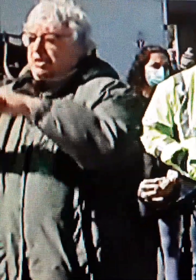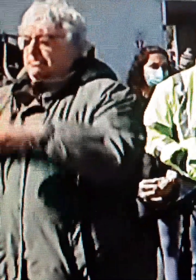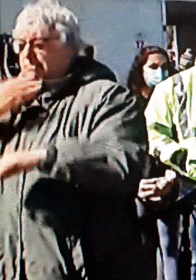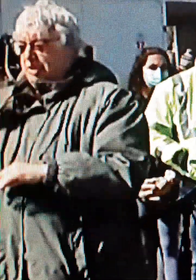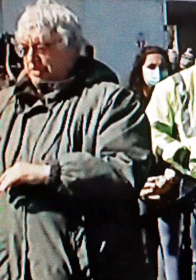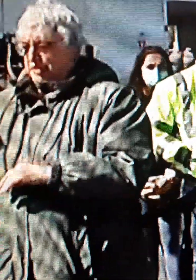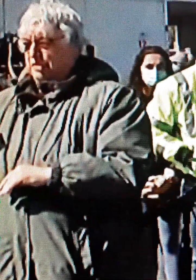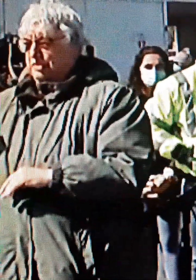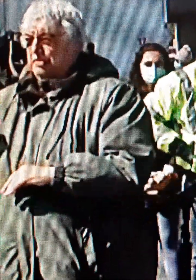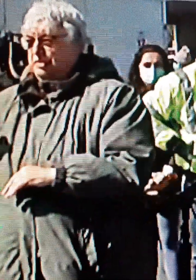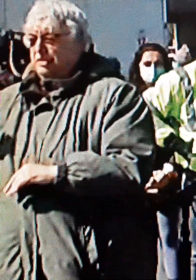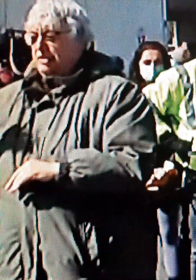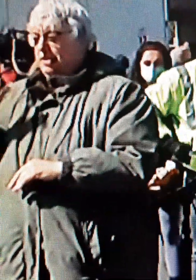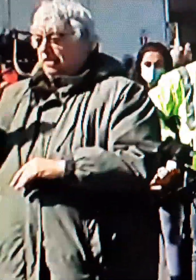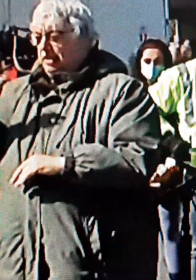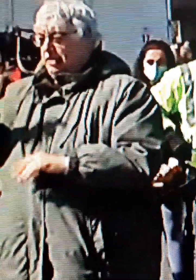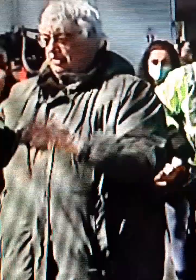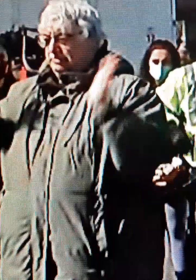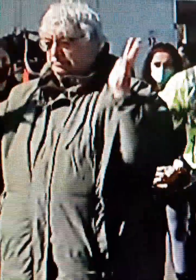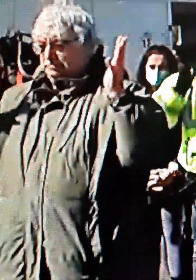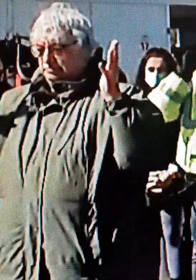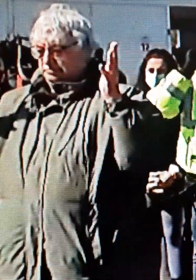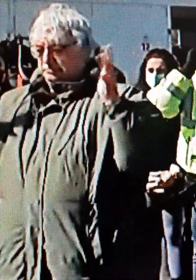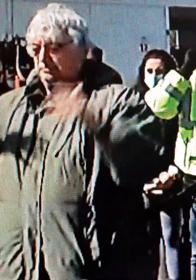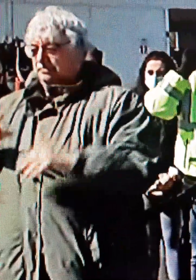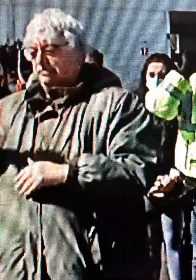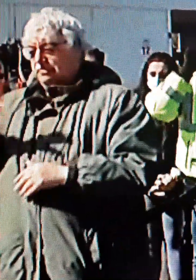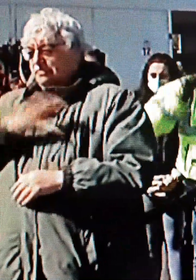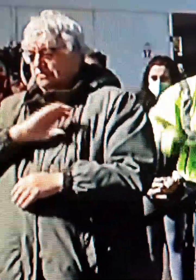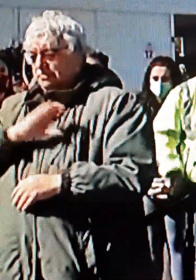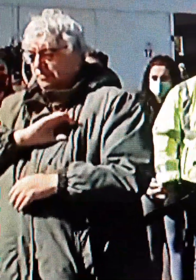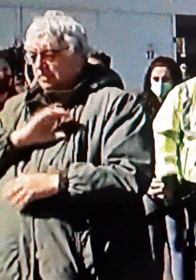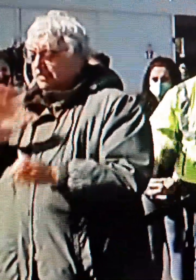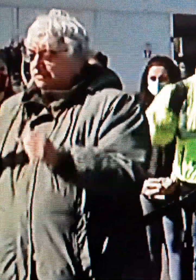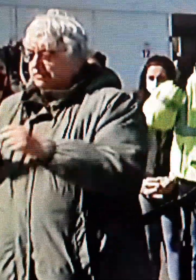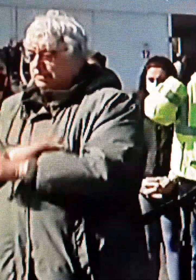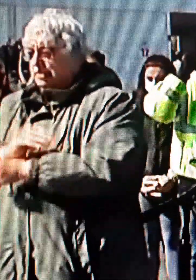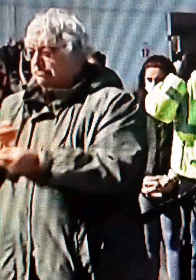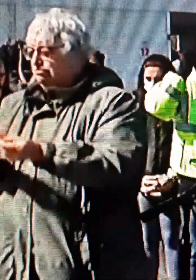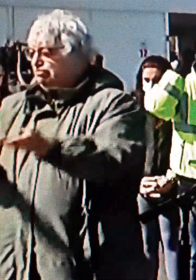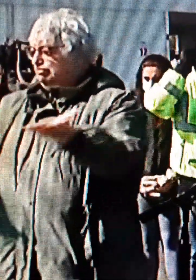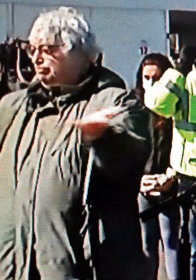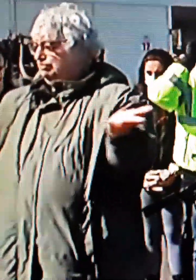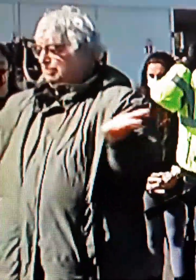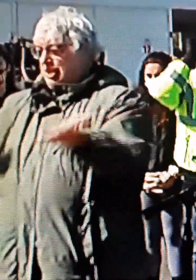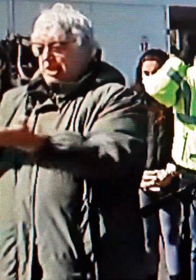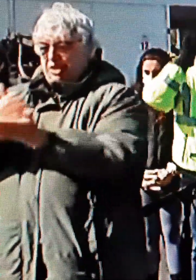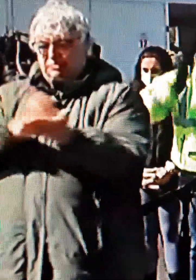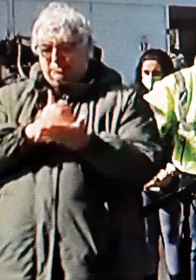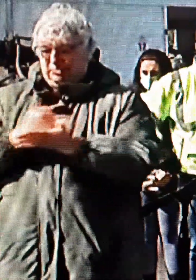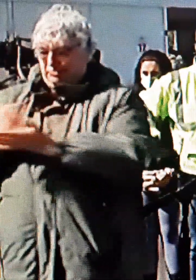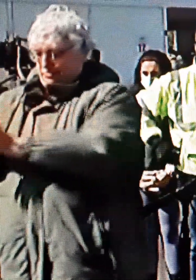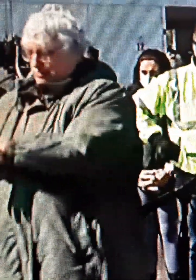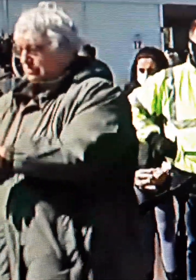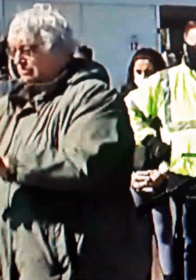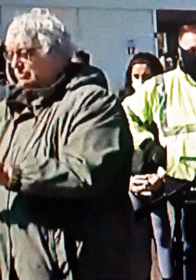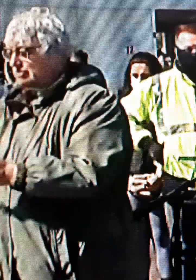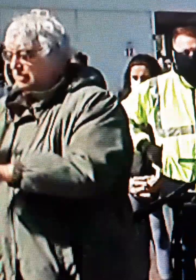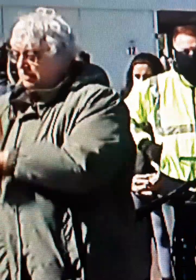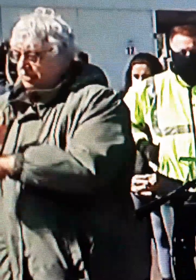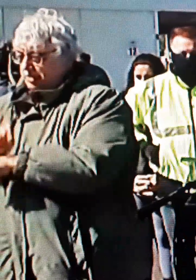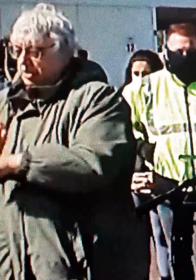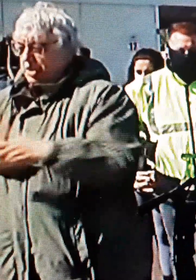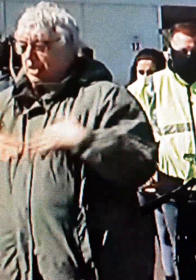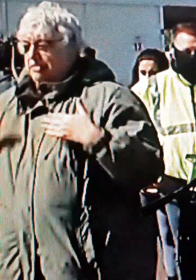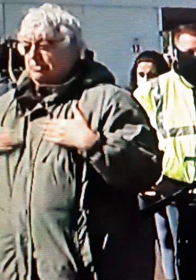So I want to give Carol a big shout out. The police department's completely deployed and mobilized, continues to be mobilized. Happy to